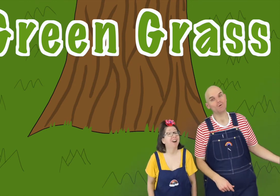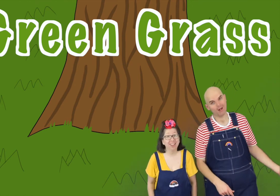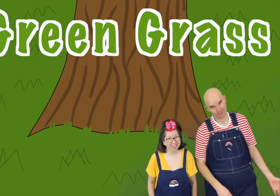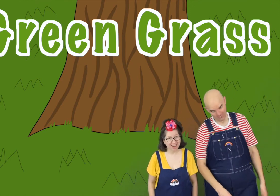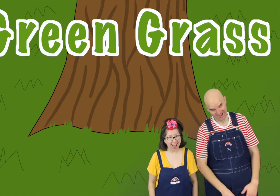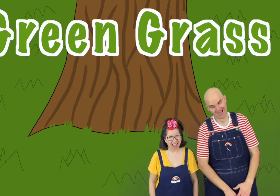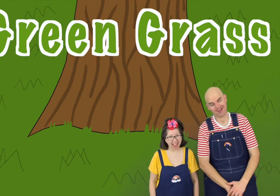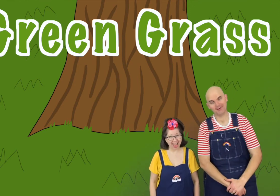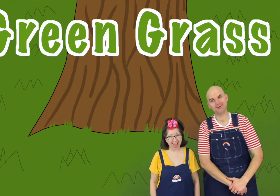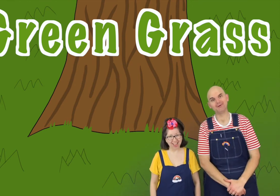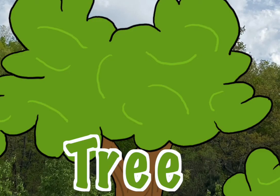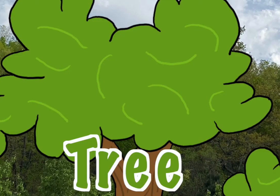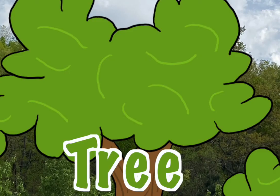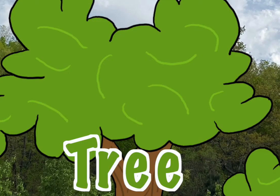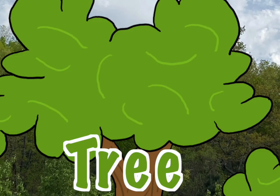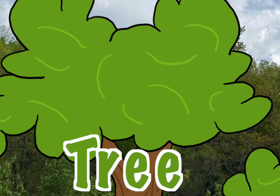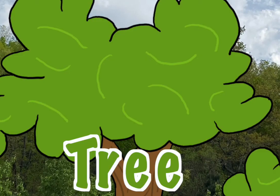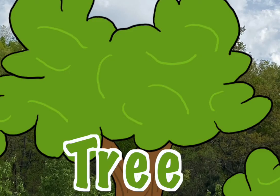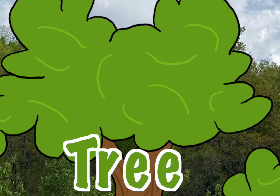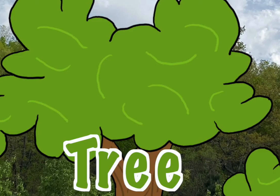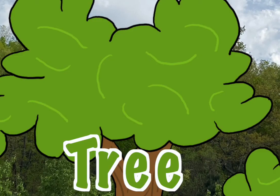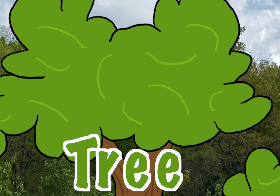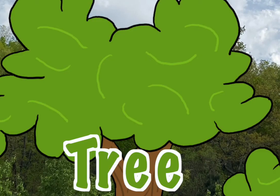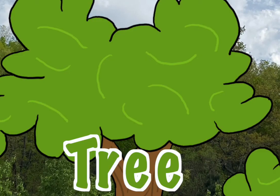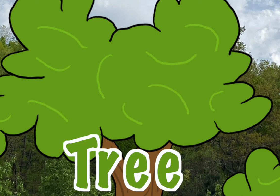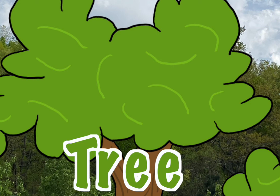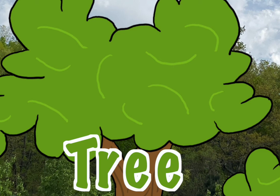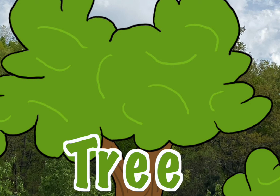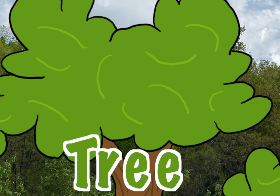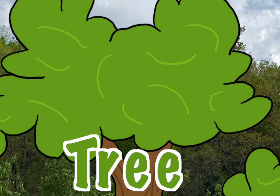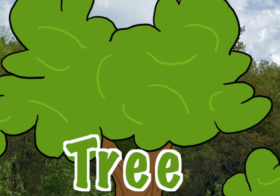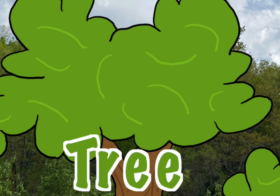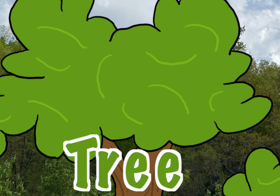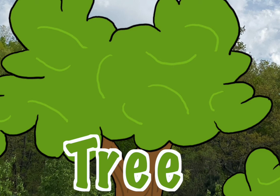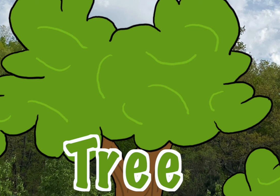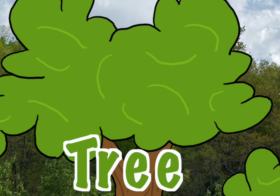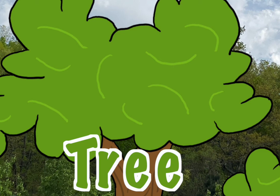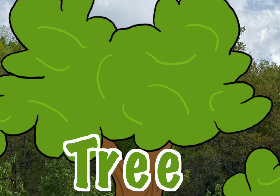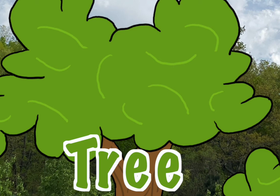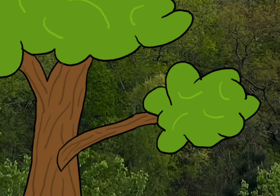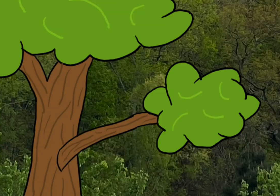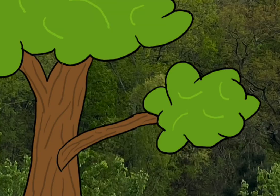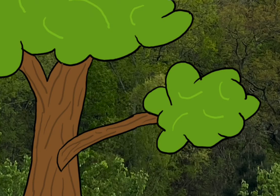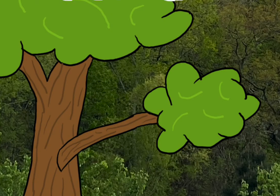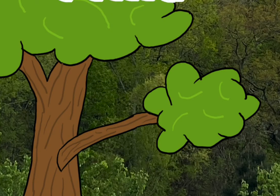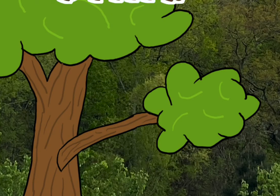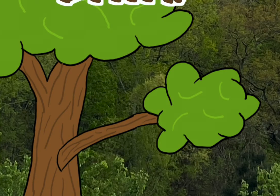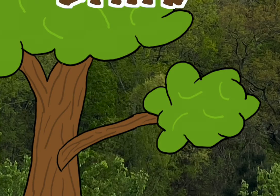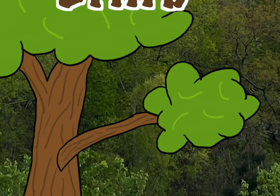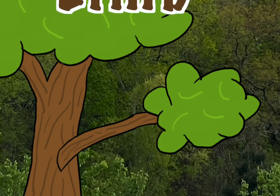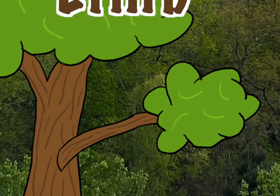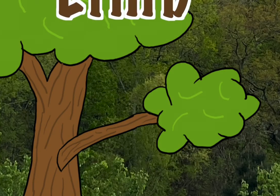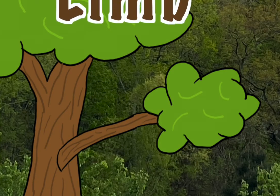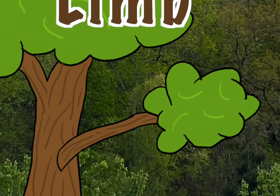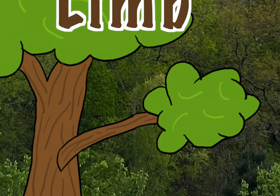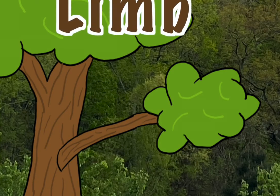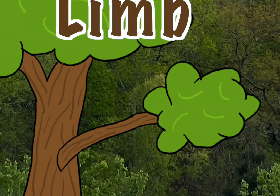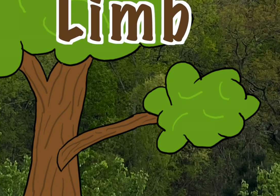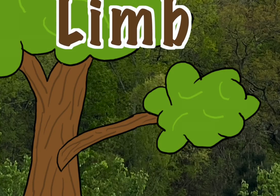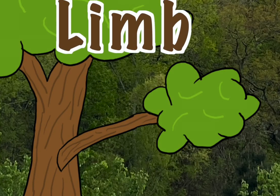all around. And on that tree there was a limb,